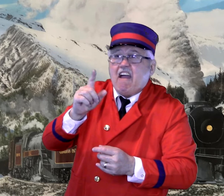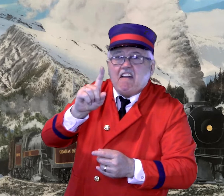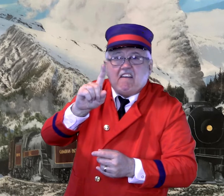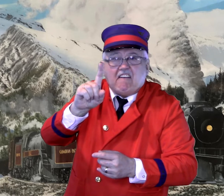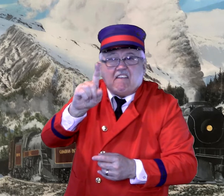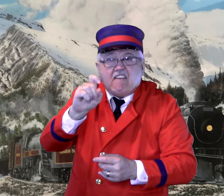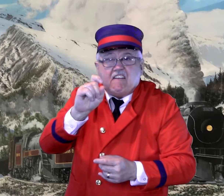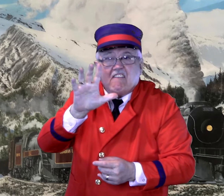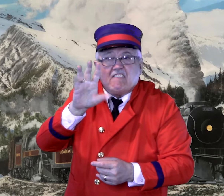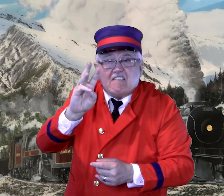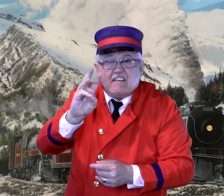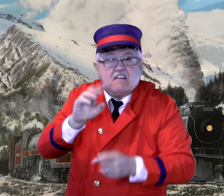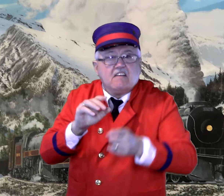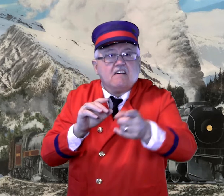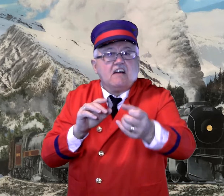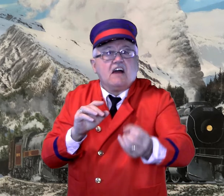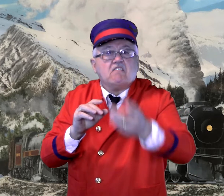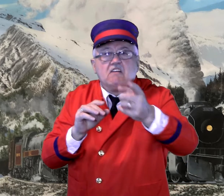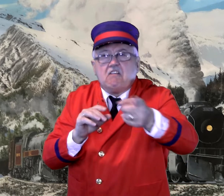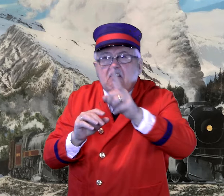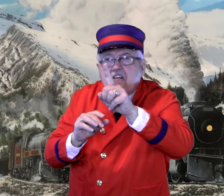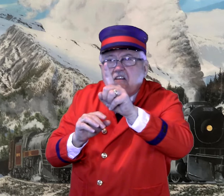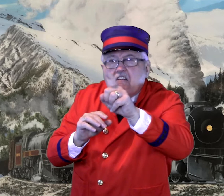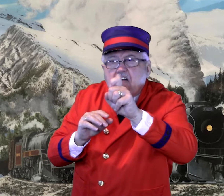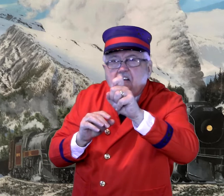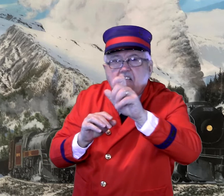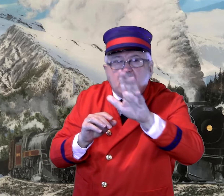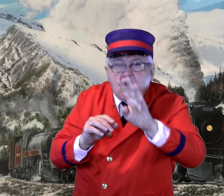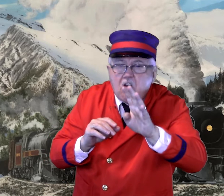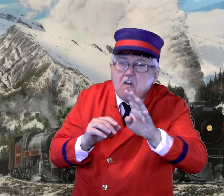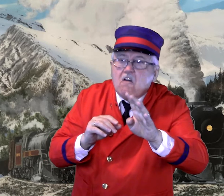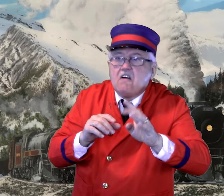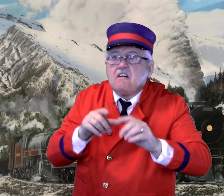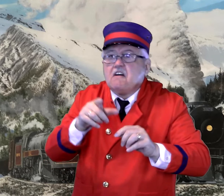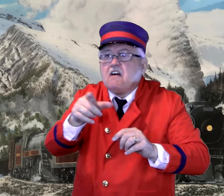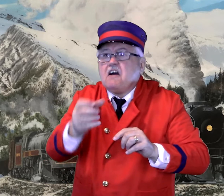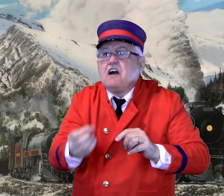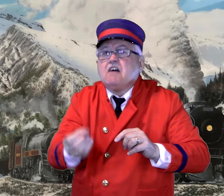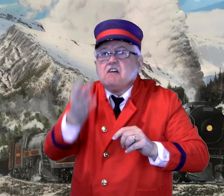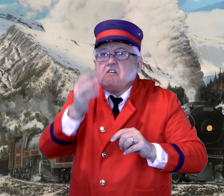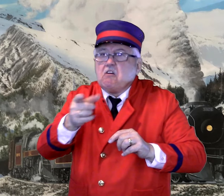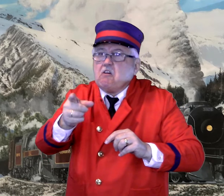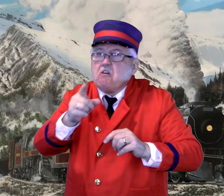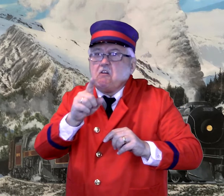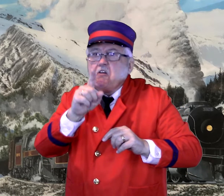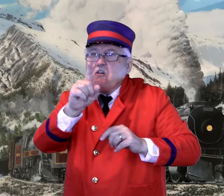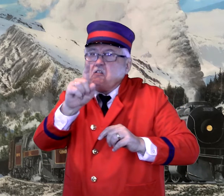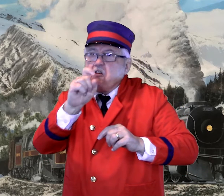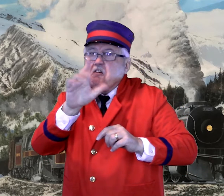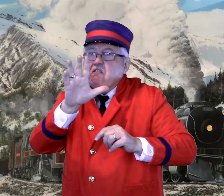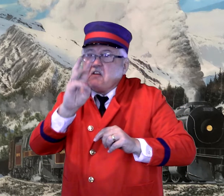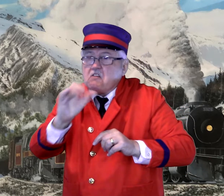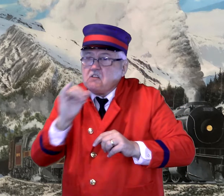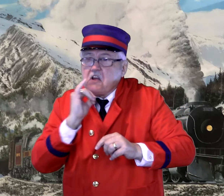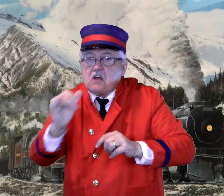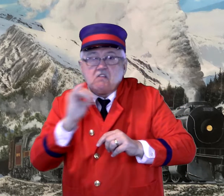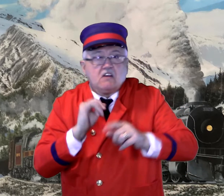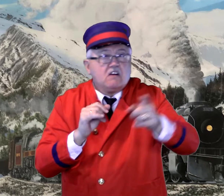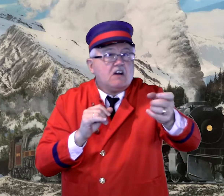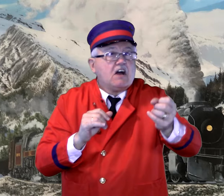fast, and eventually the train would get past and the students would try and figure out who had the right number. And so whatever the majority